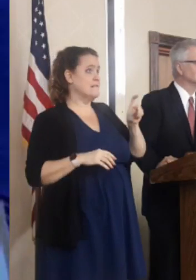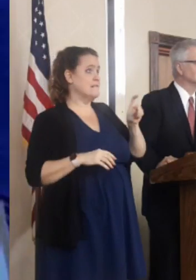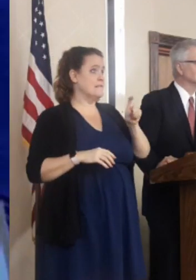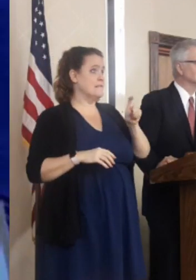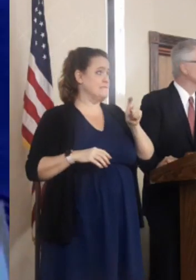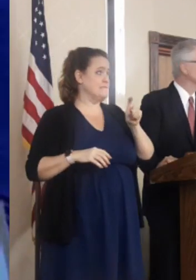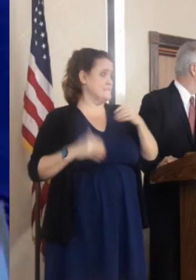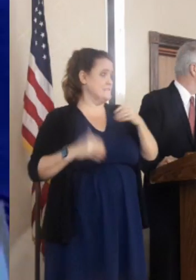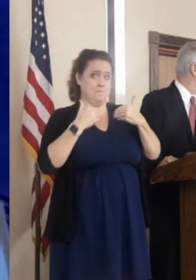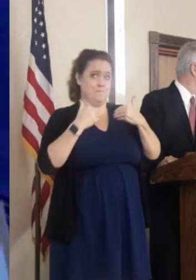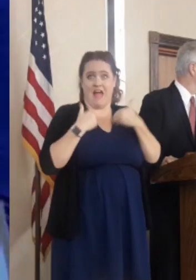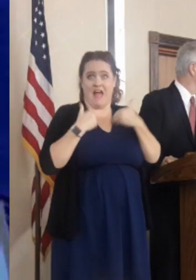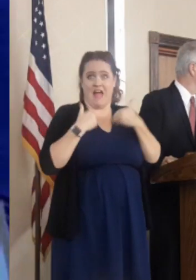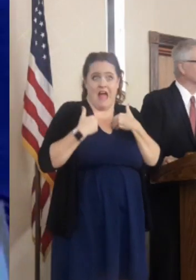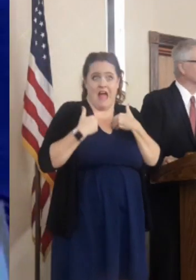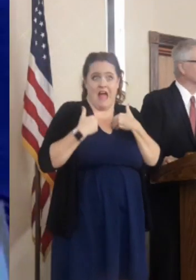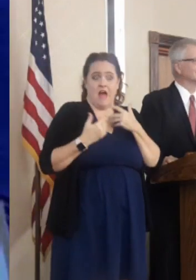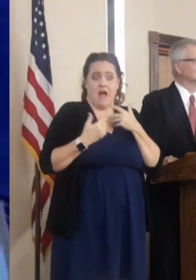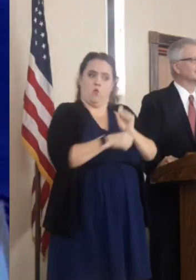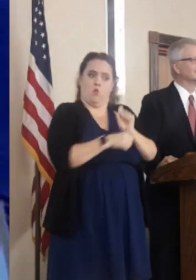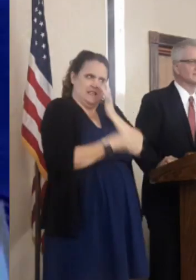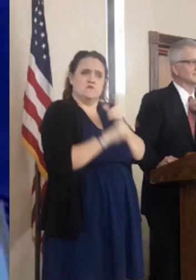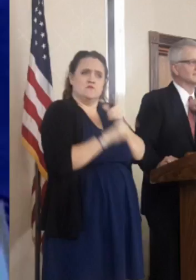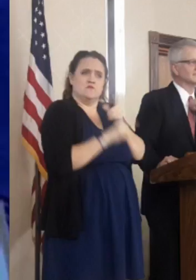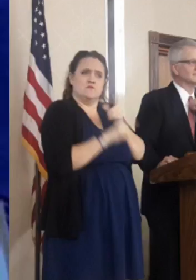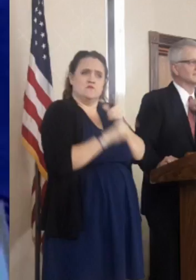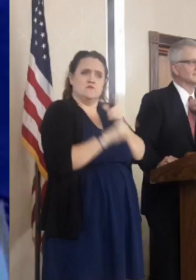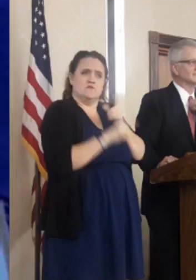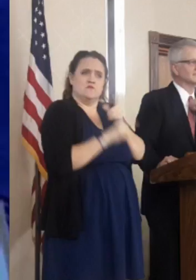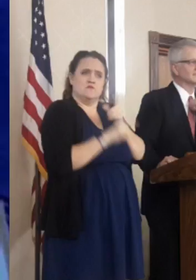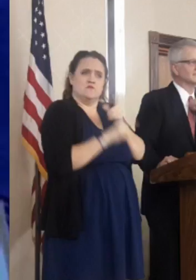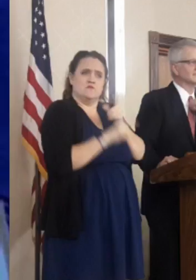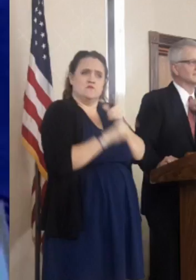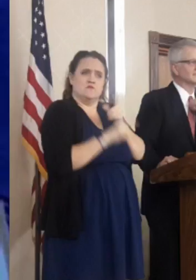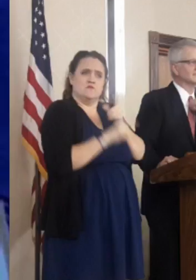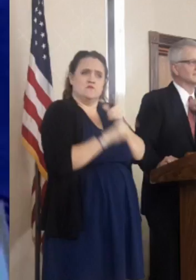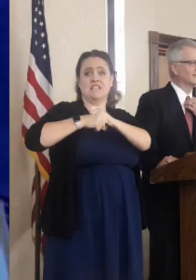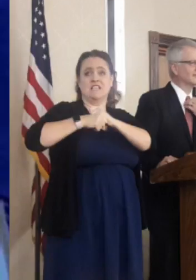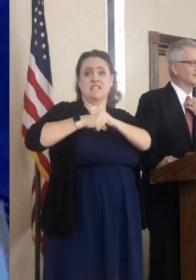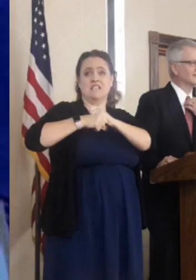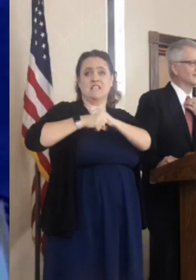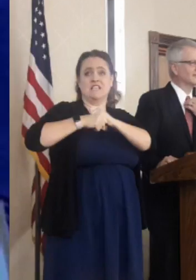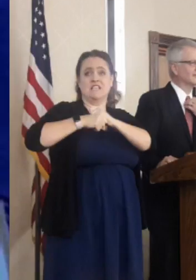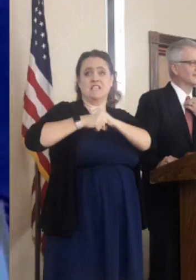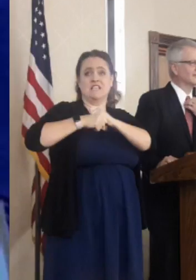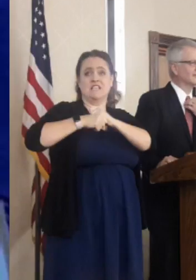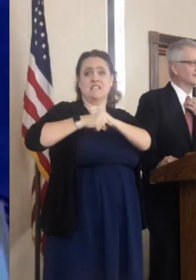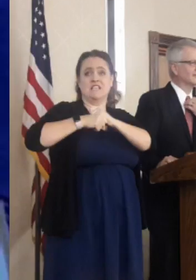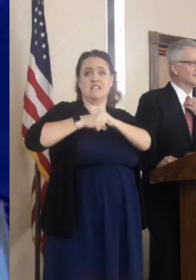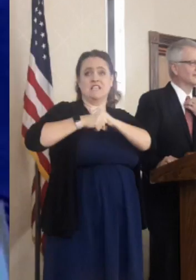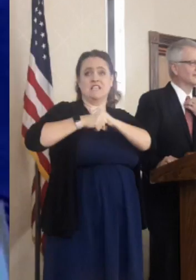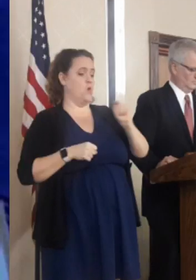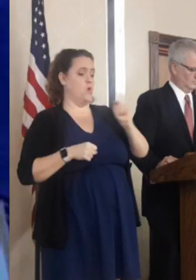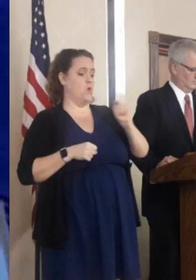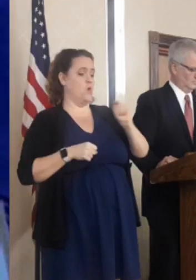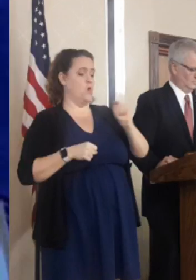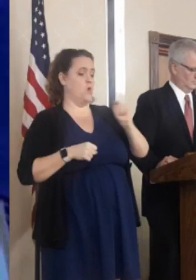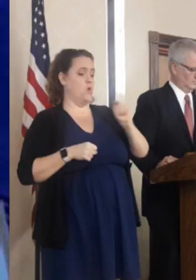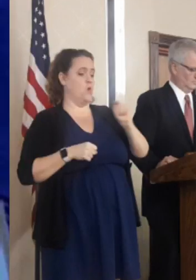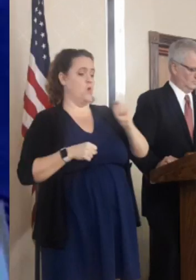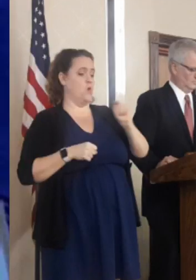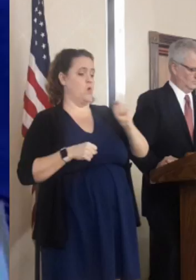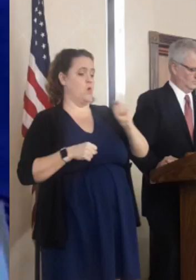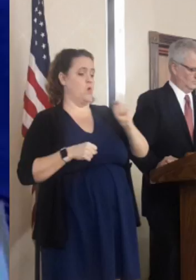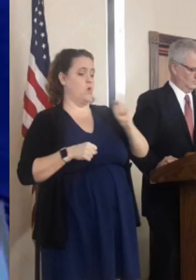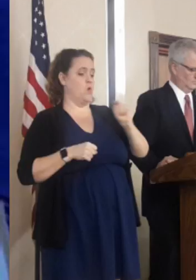but whether I was working for a defense contractor or a telecom company, which I work for both, I still have the same interest in defense.